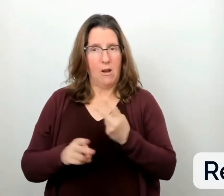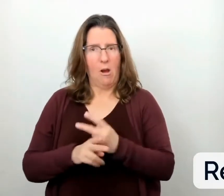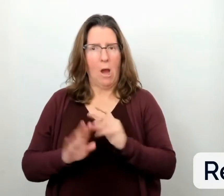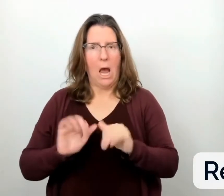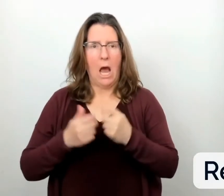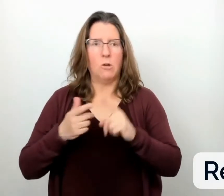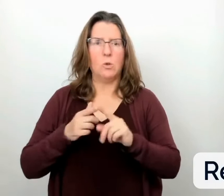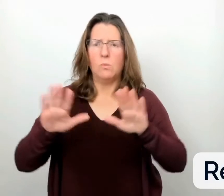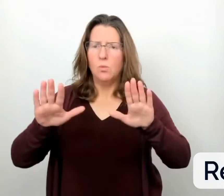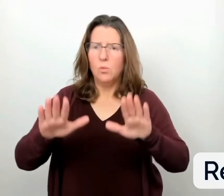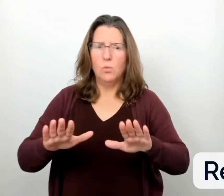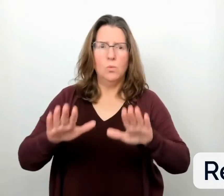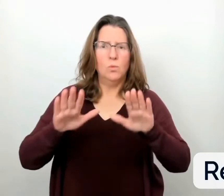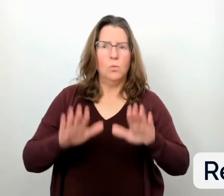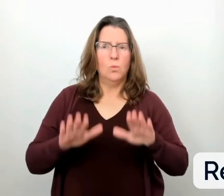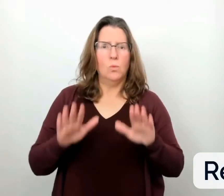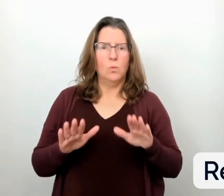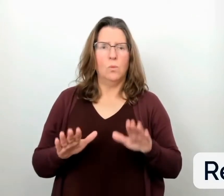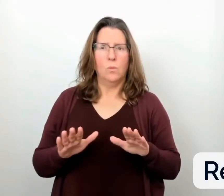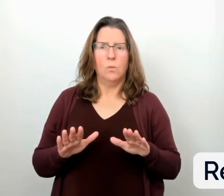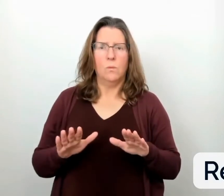You'll need strategies to help them get back under control.